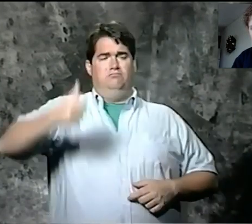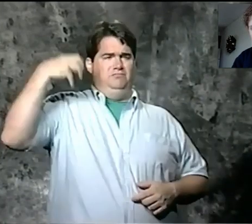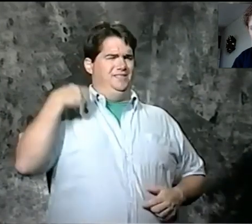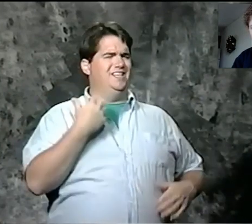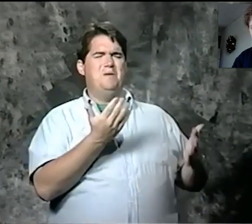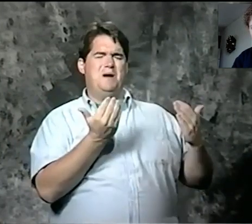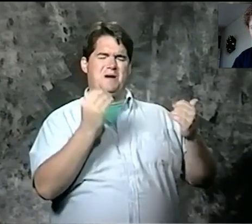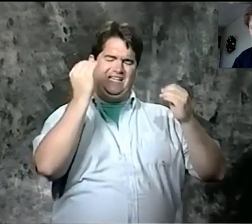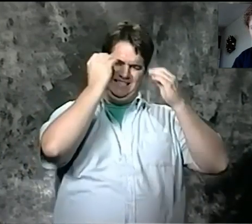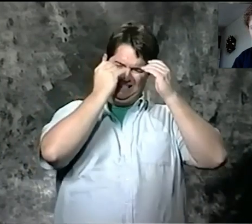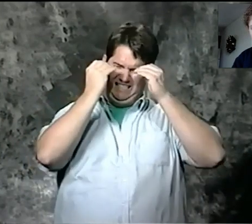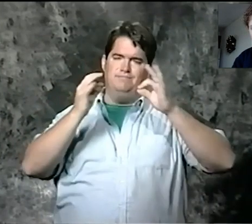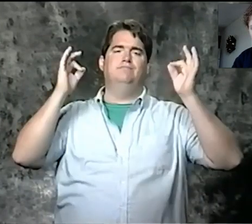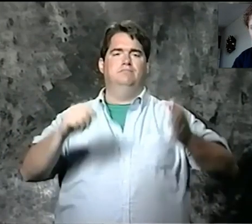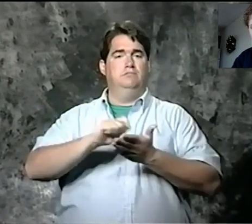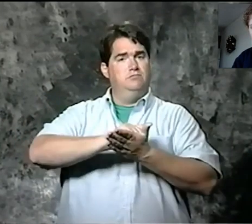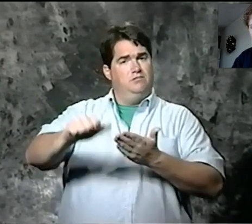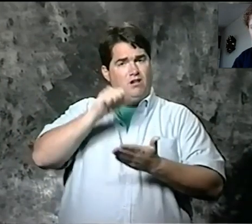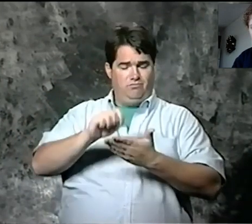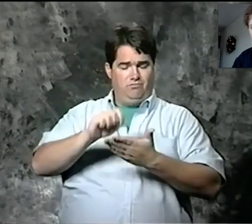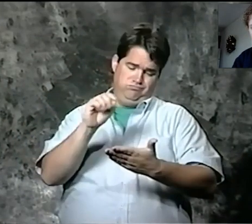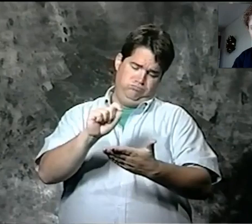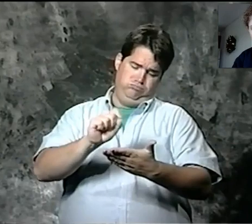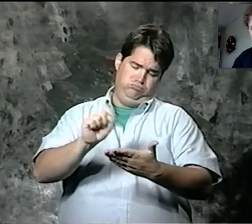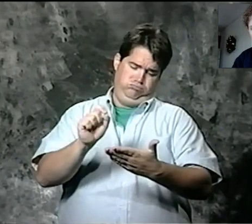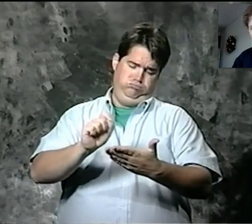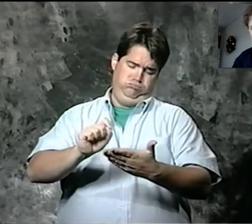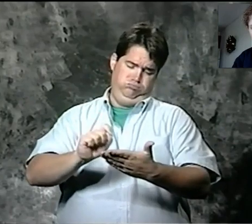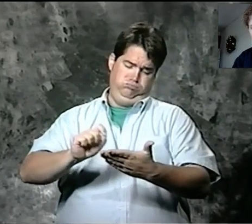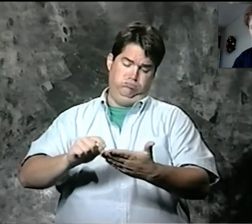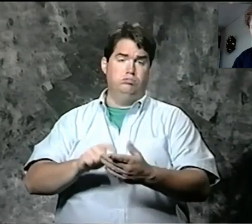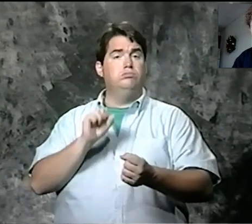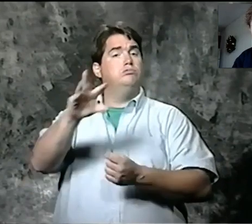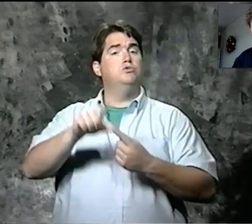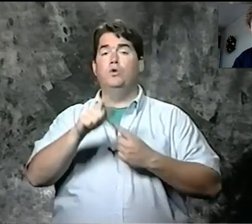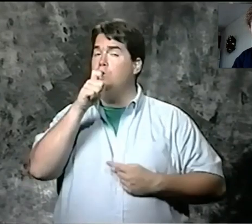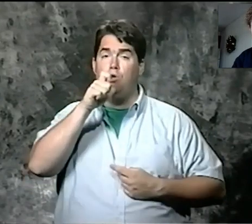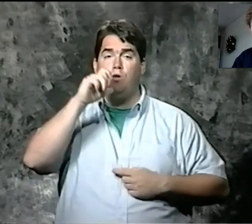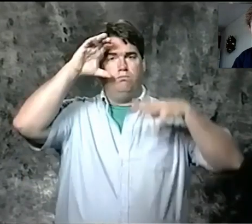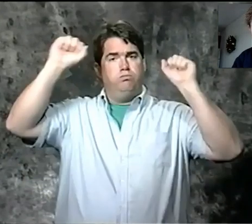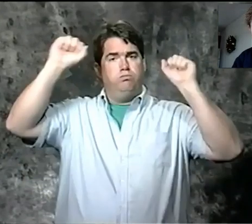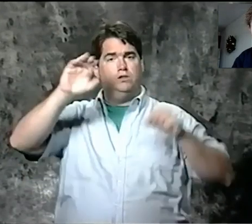you should. Come on, I keep thinking, and I decide I'm gonna just write a